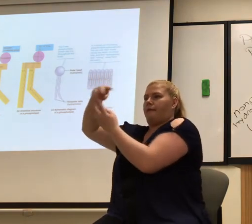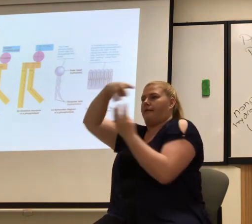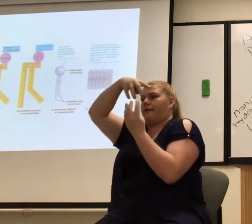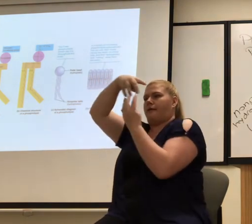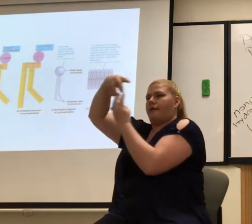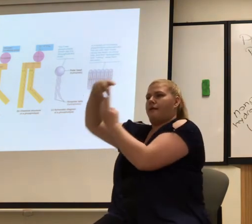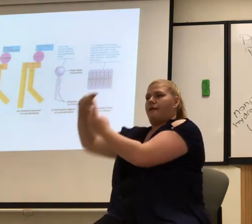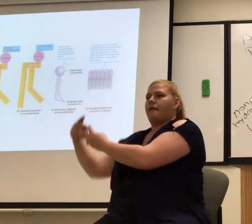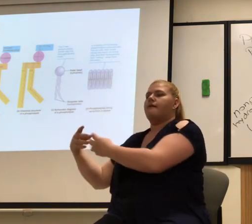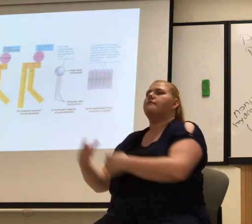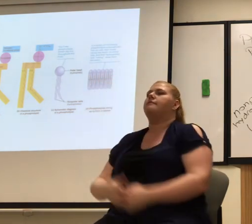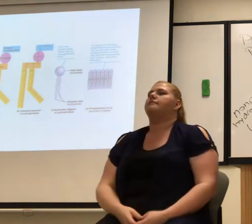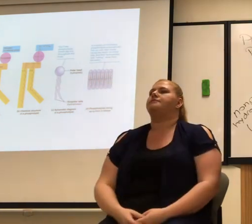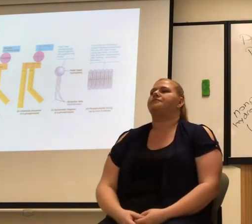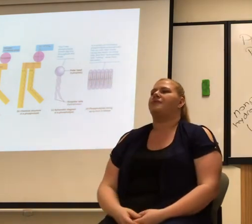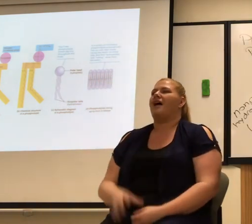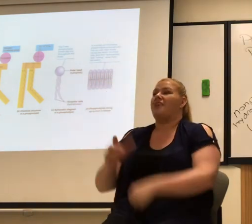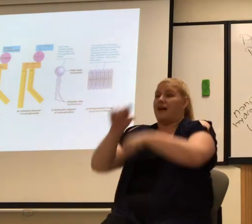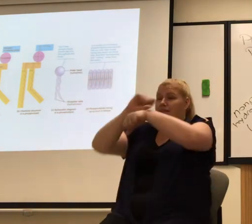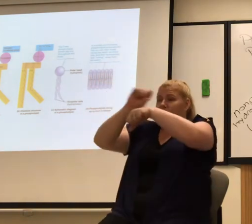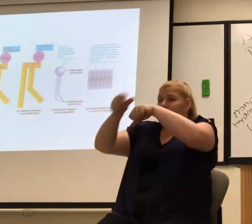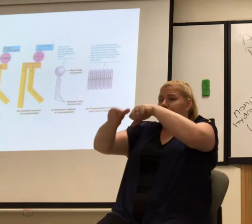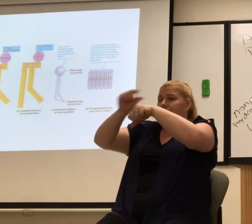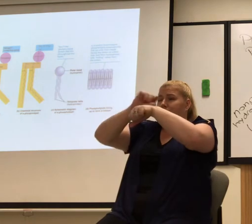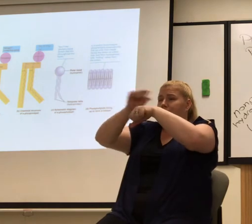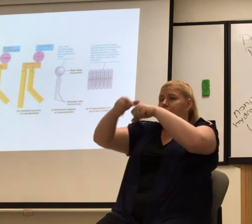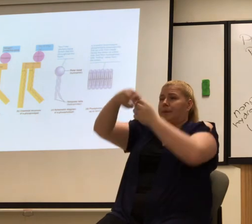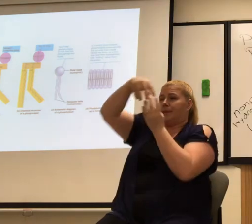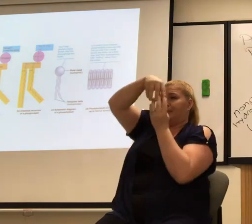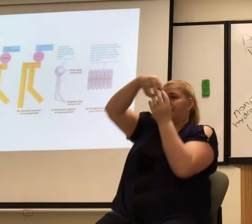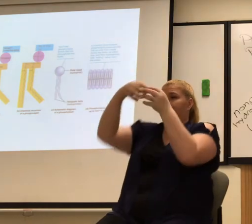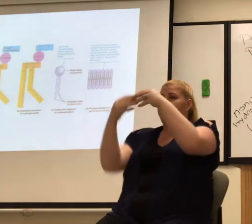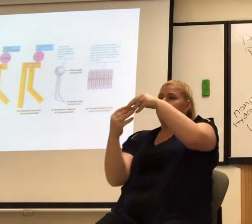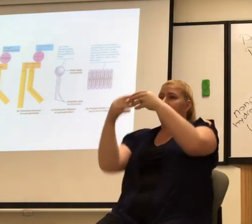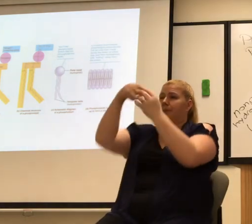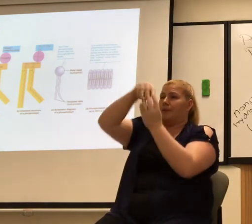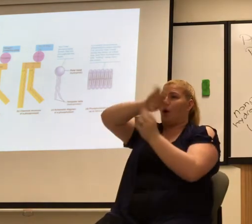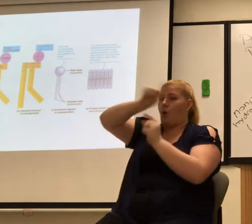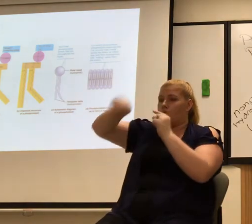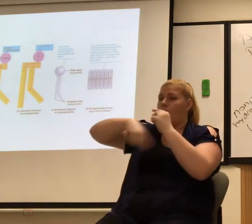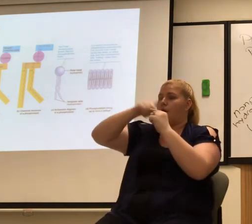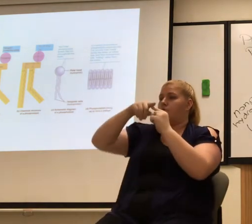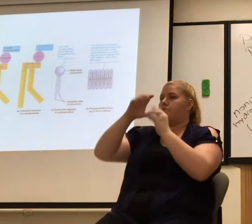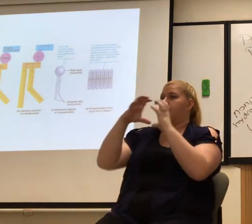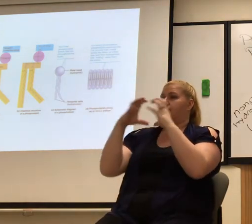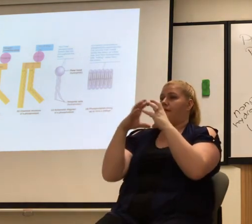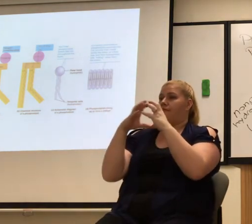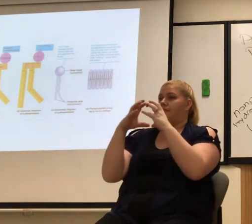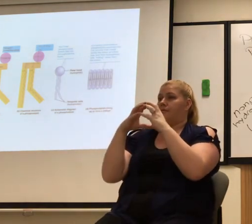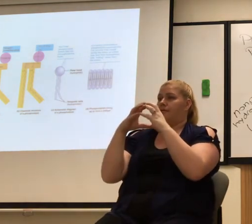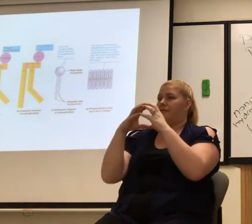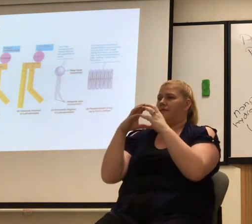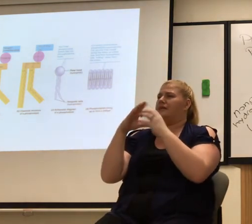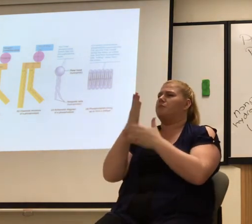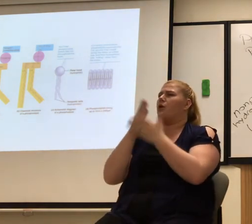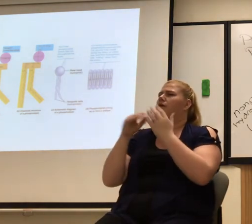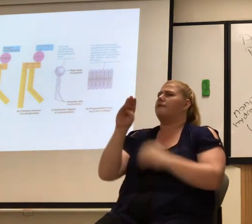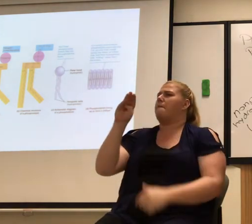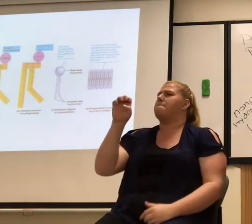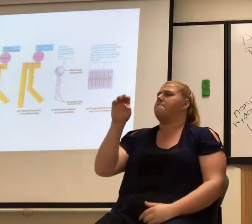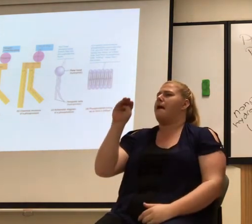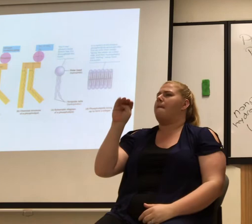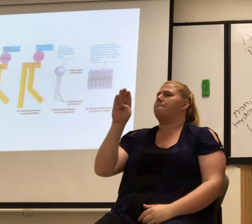a piece of a cell membrane. We call this the phospholipid bilayer in cells, cell membranes.